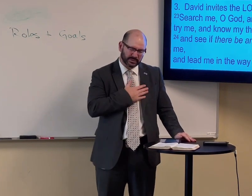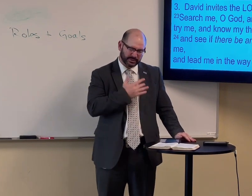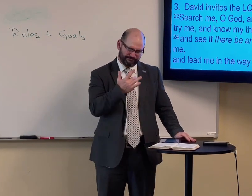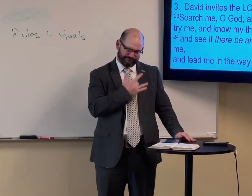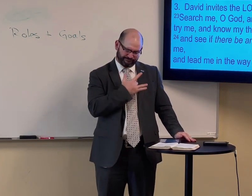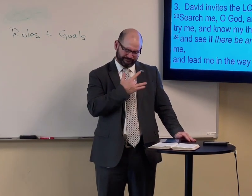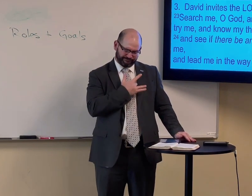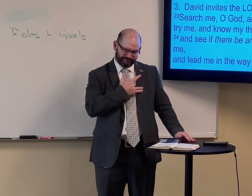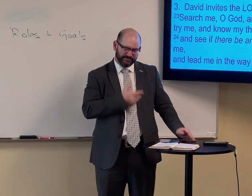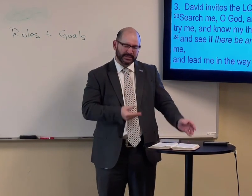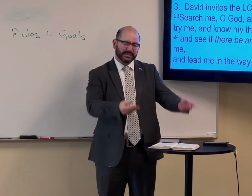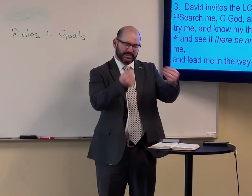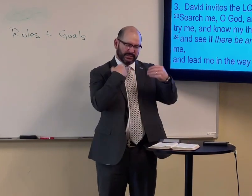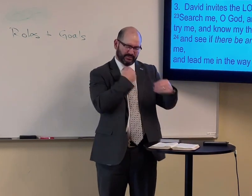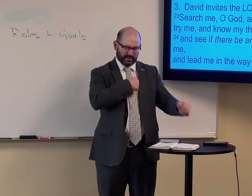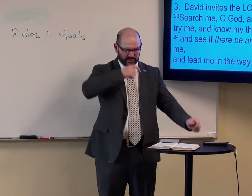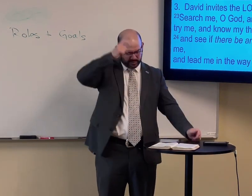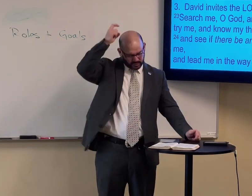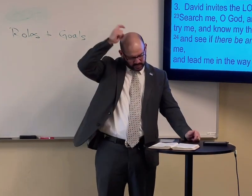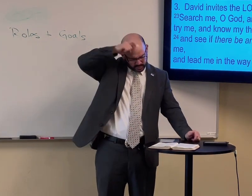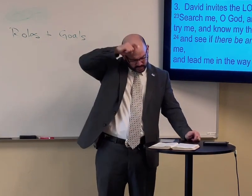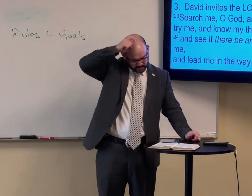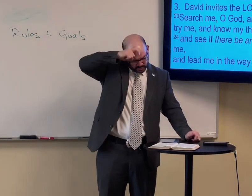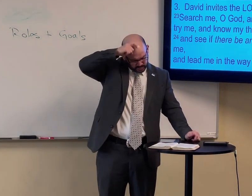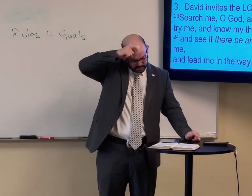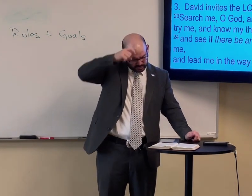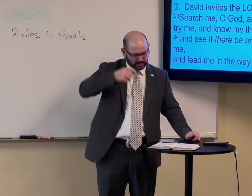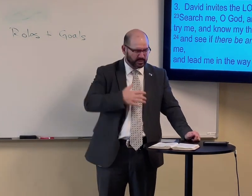Please, work in our hearts. Give us wisdom.